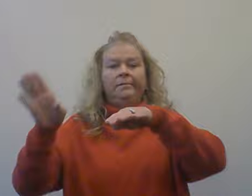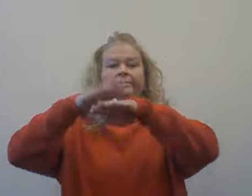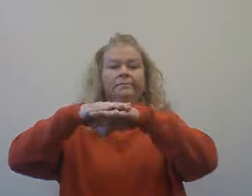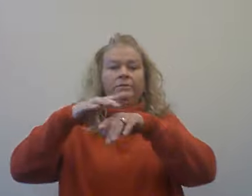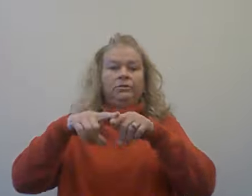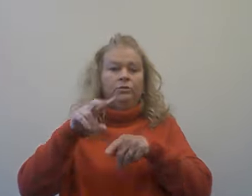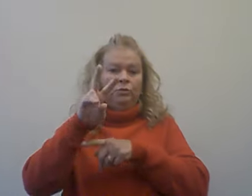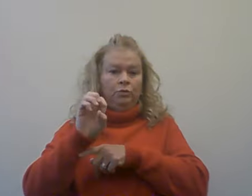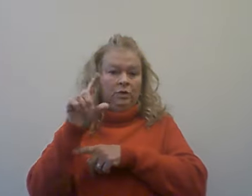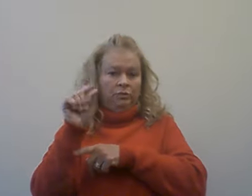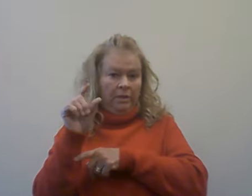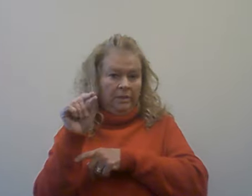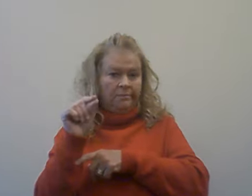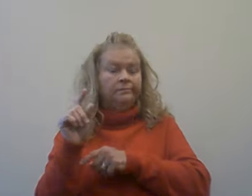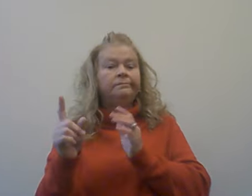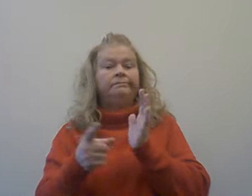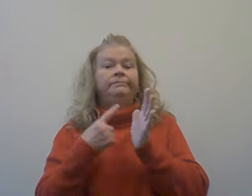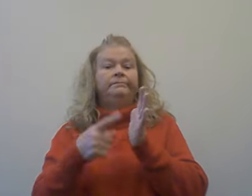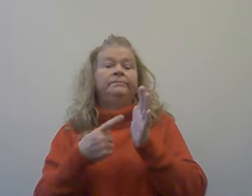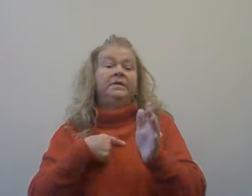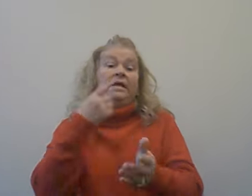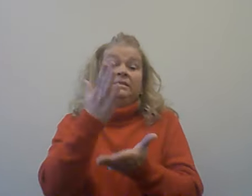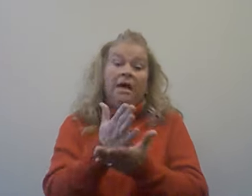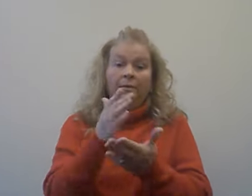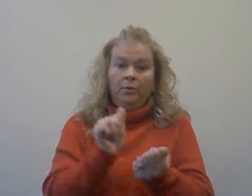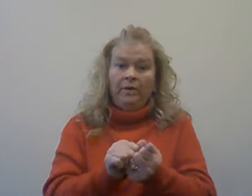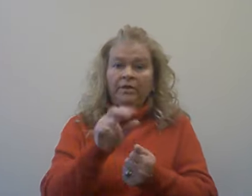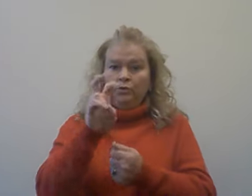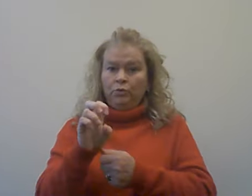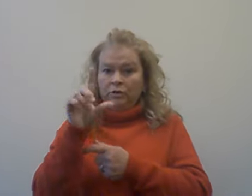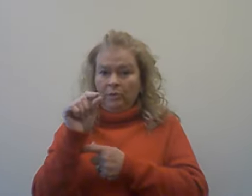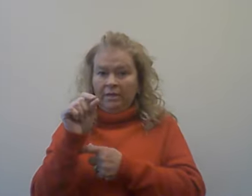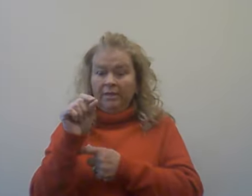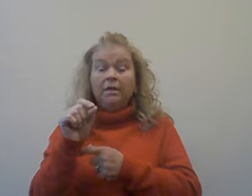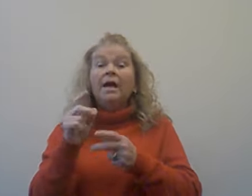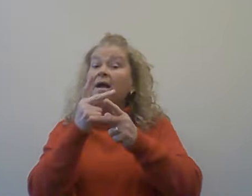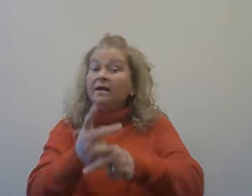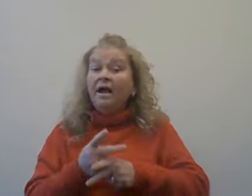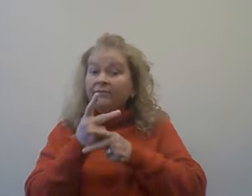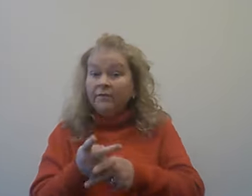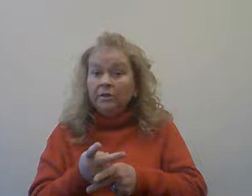220. Basically, you just want to be careful not to sand through the veneer. Okay, now we can get on to finishing.